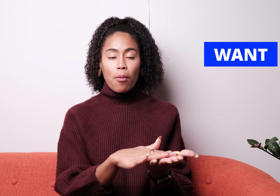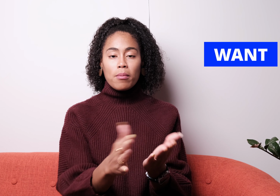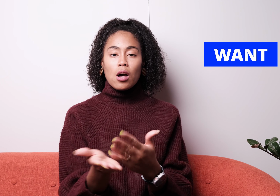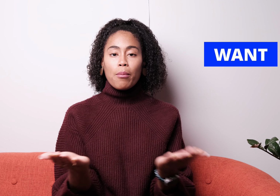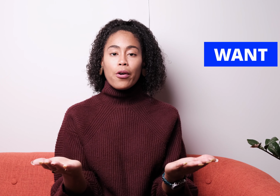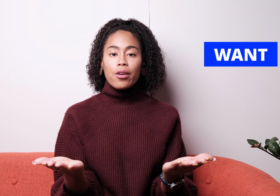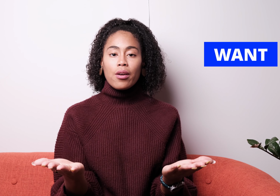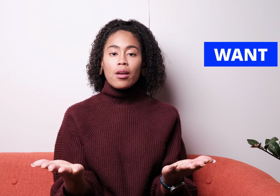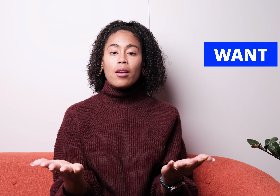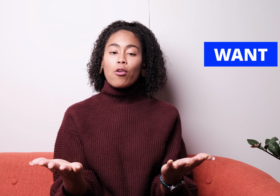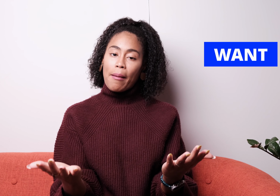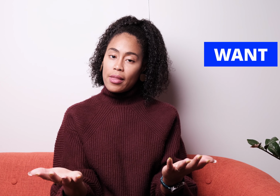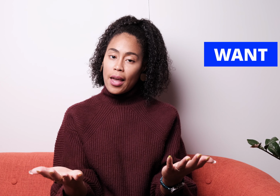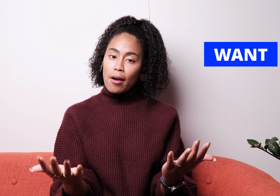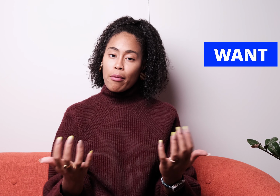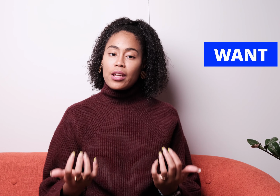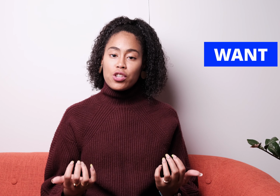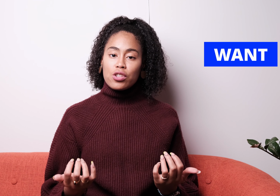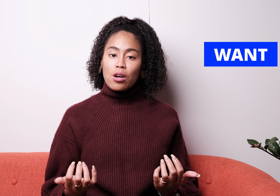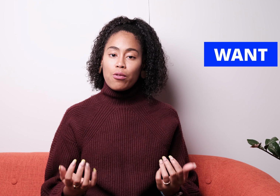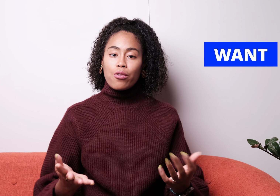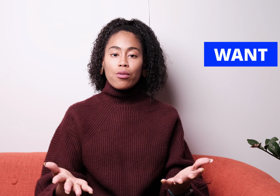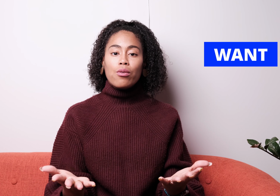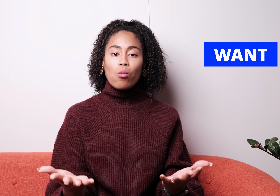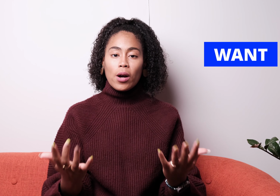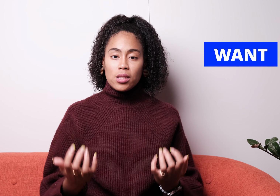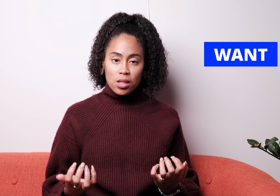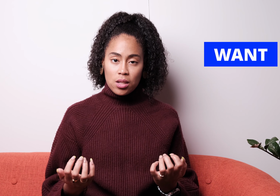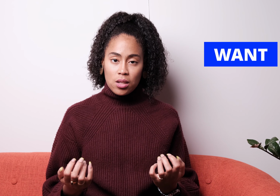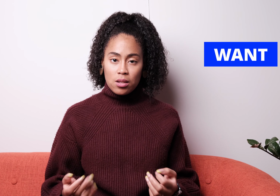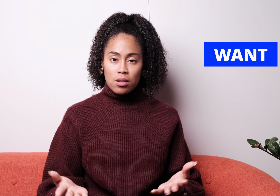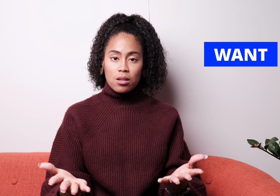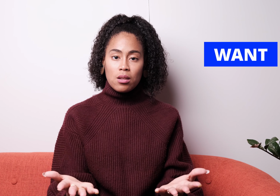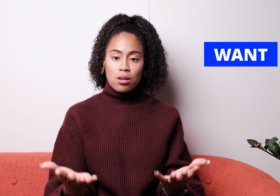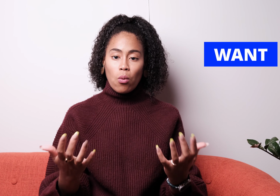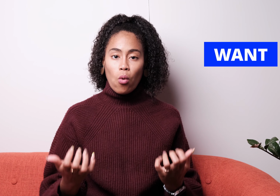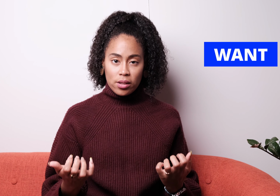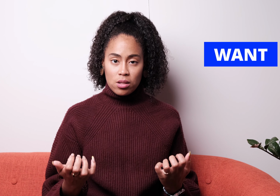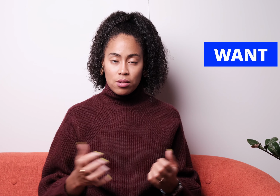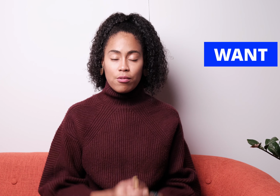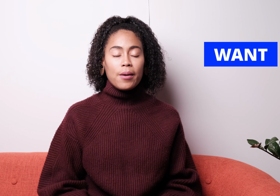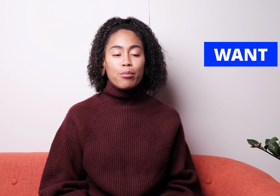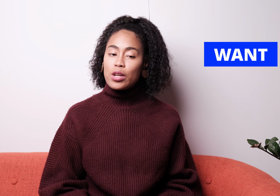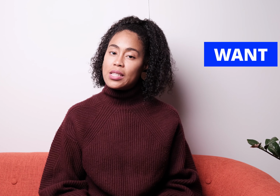palms upward. Grabbing the air and bringing it to yourself. Want. Want. Right? Pretty simple